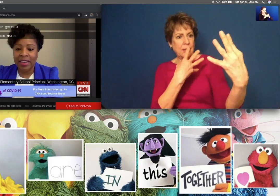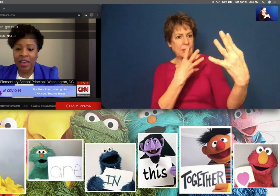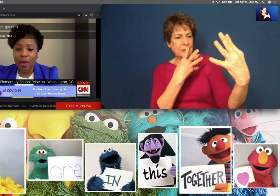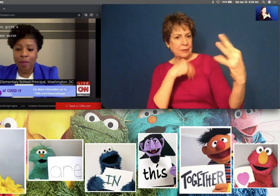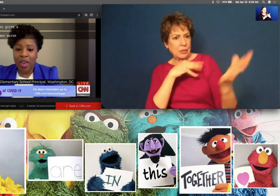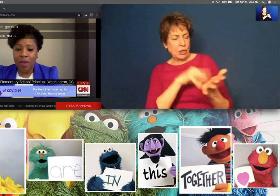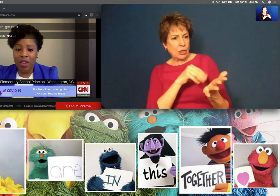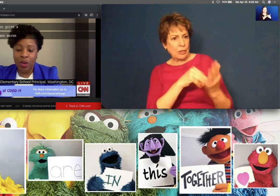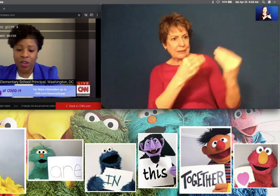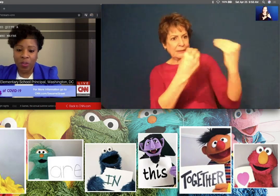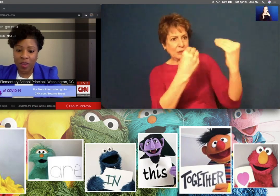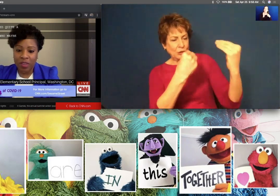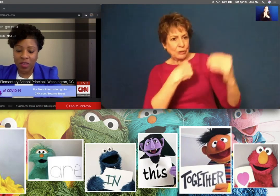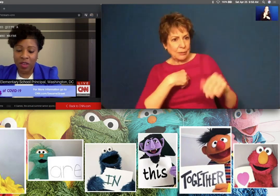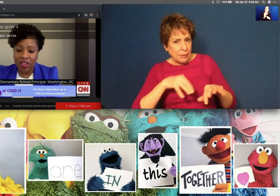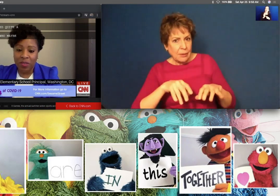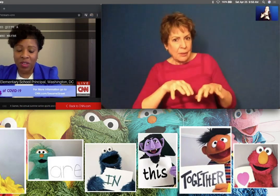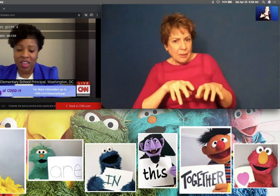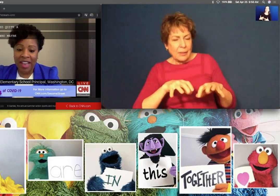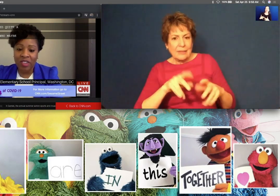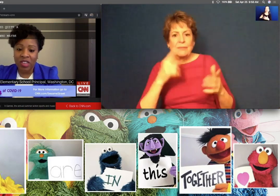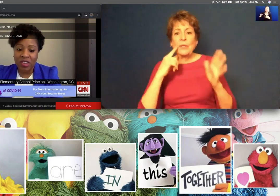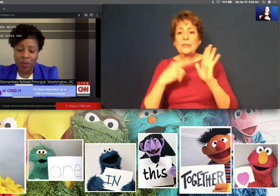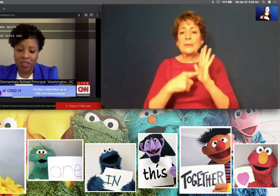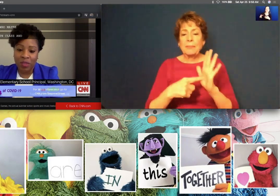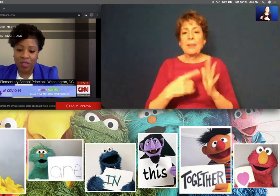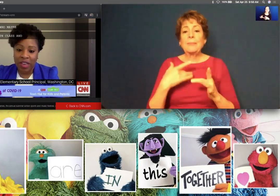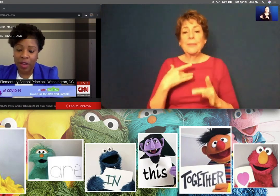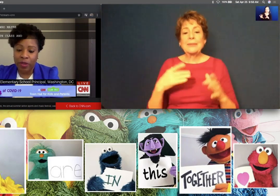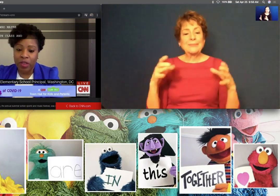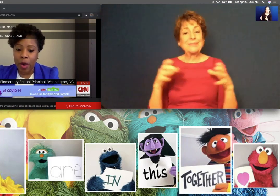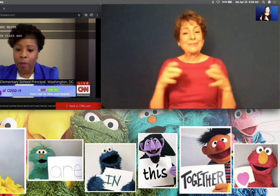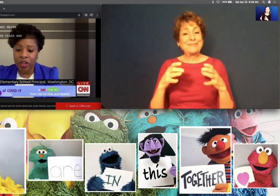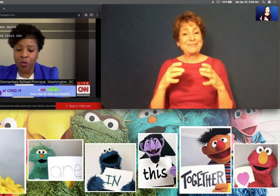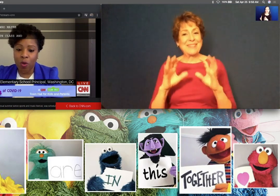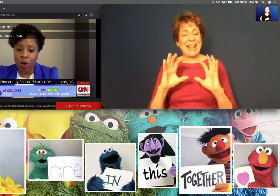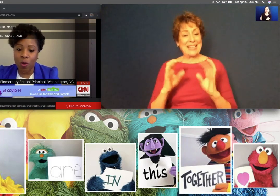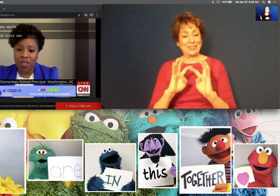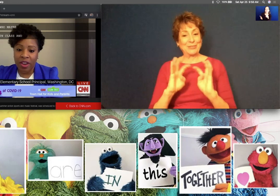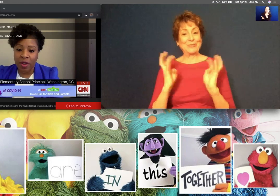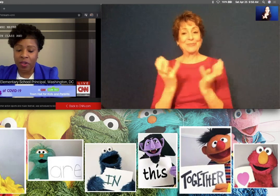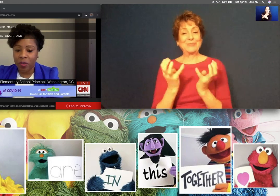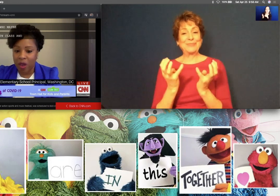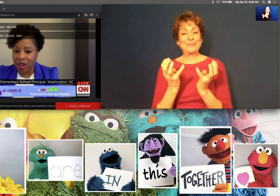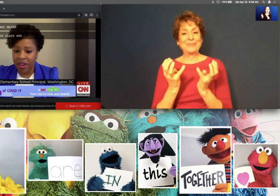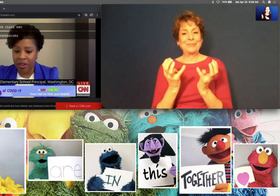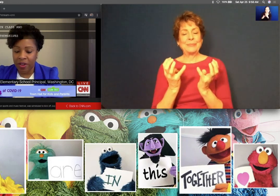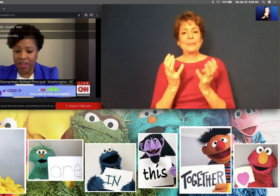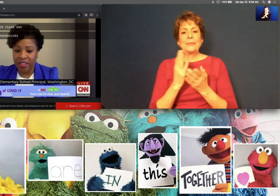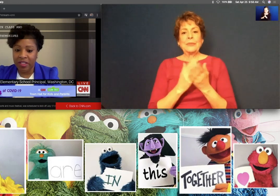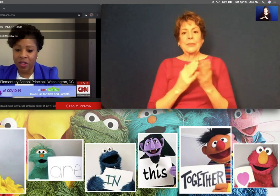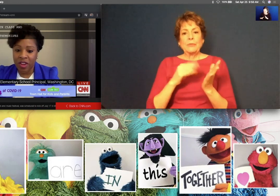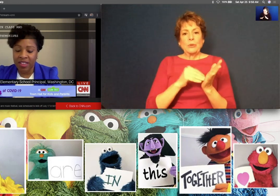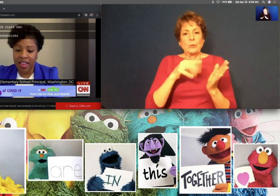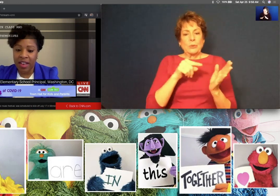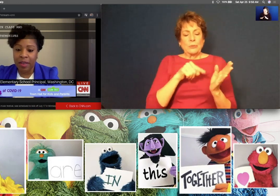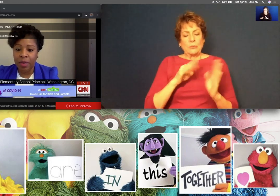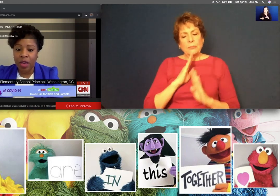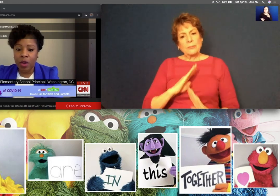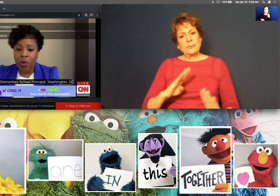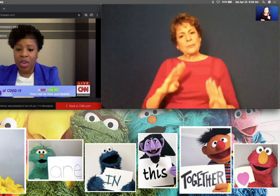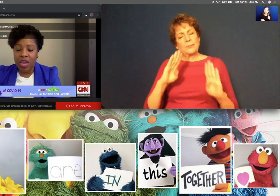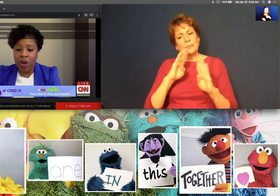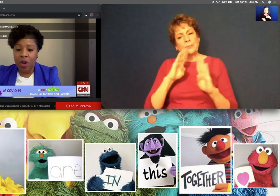as talkative in class and maybe don't express themselves as much actually express themselves much more when